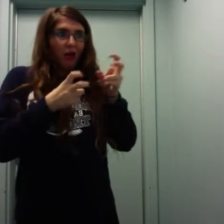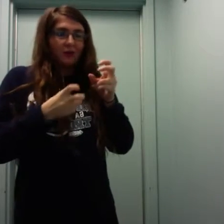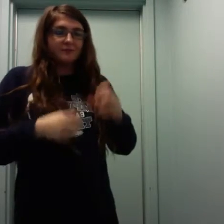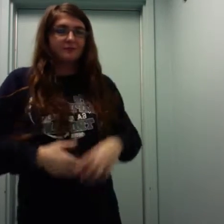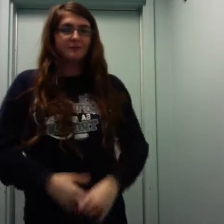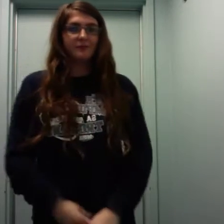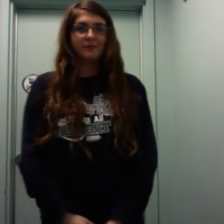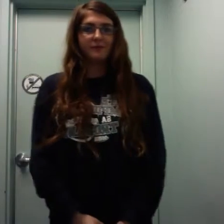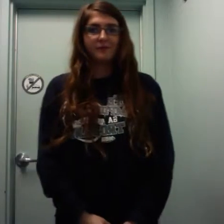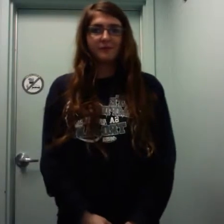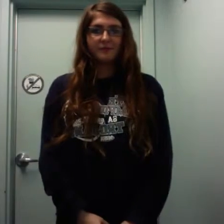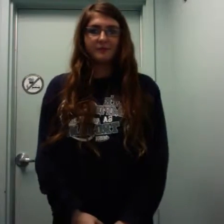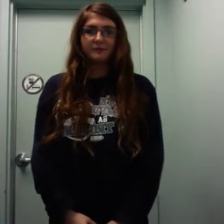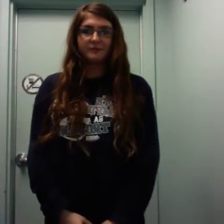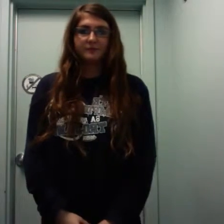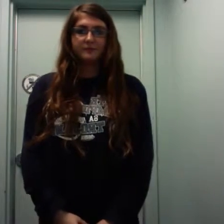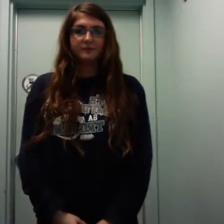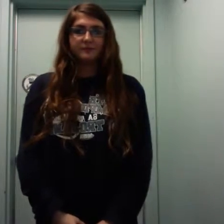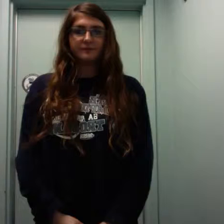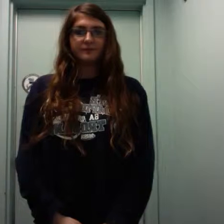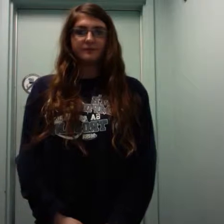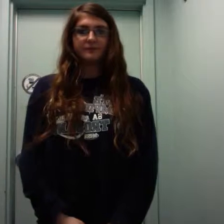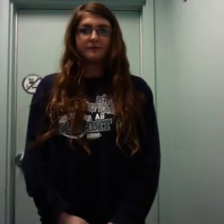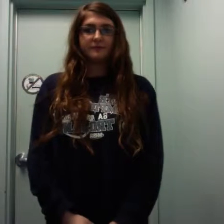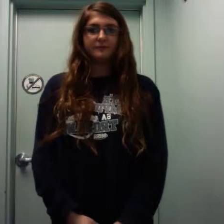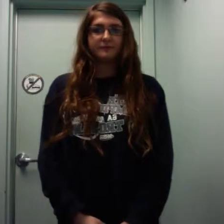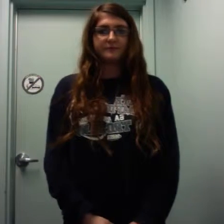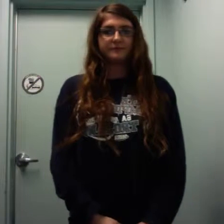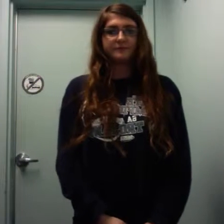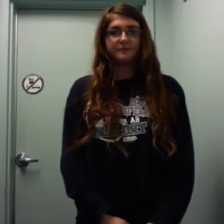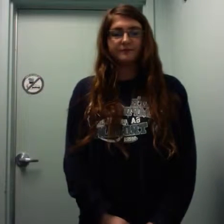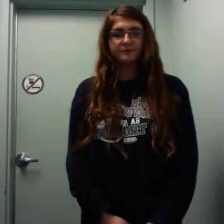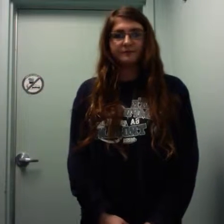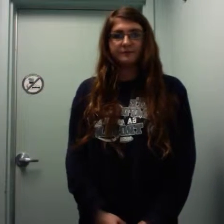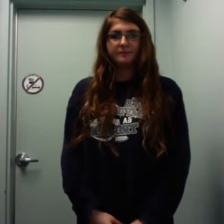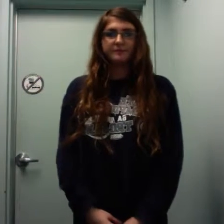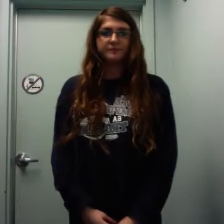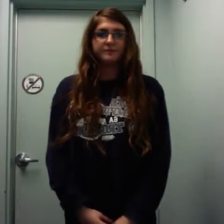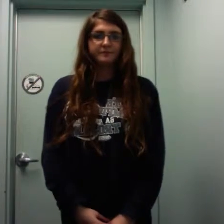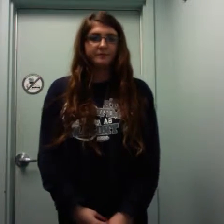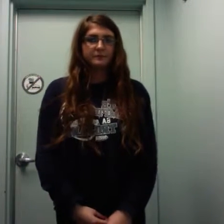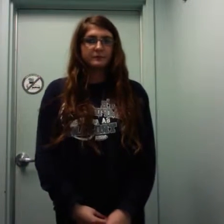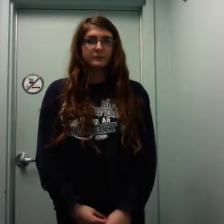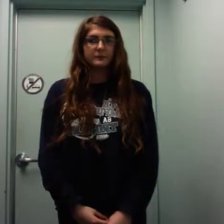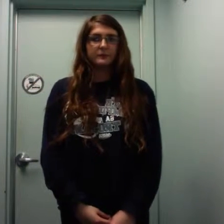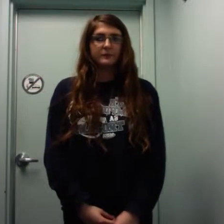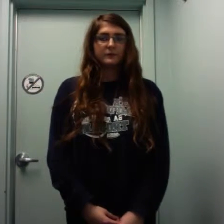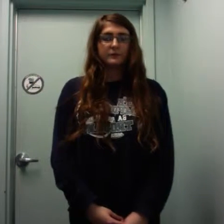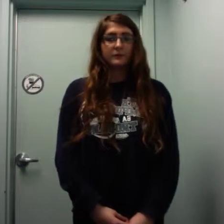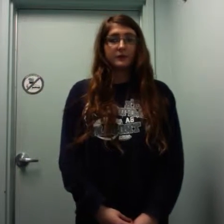First, you figure out how much advertising space will be going into the paper for that issue.